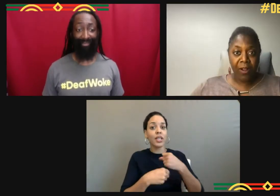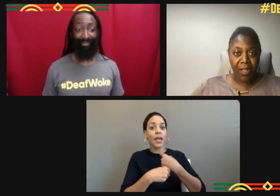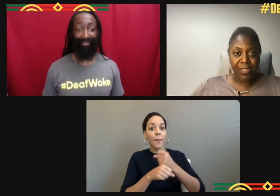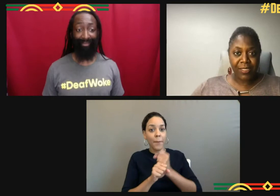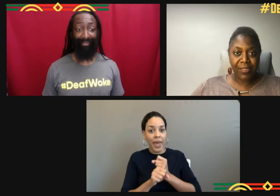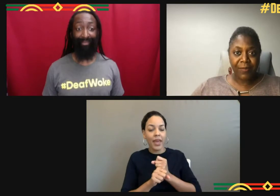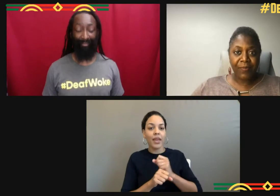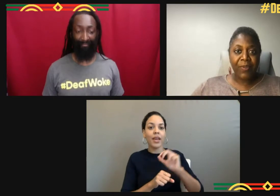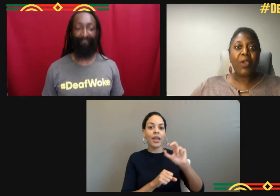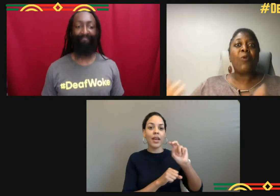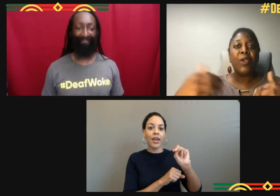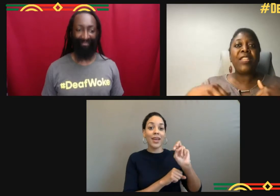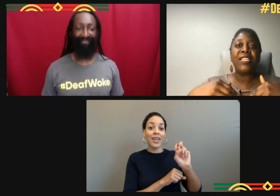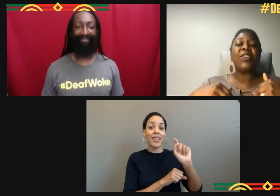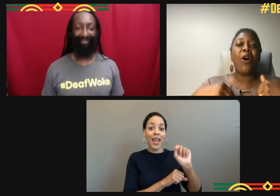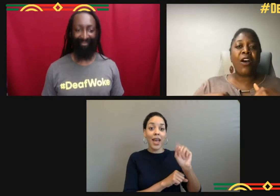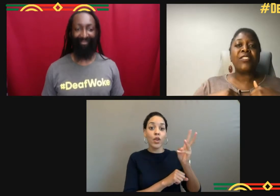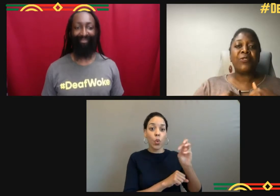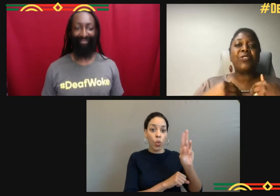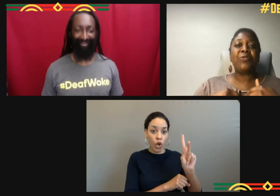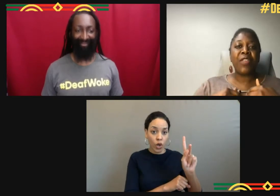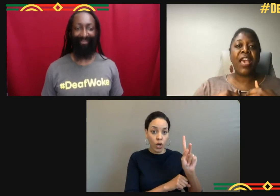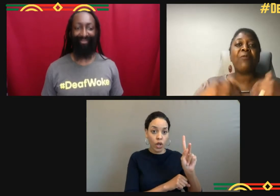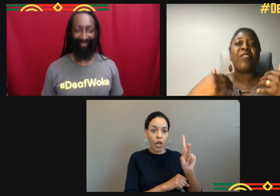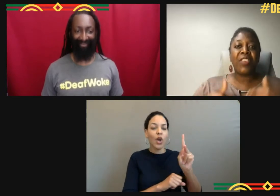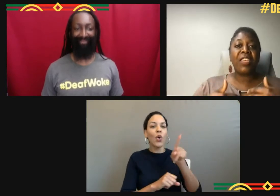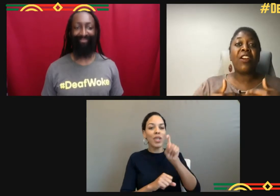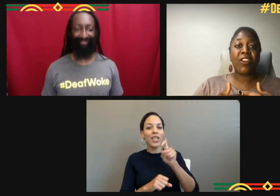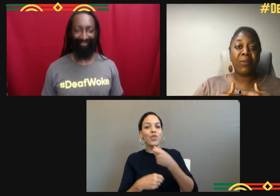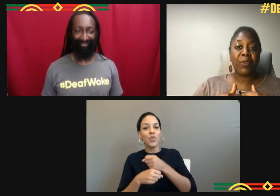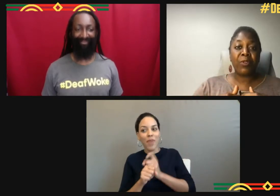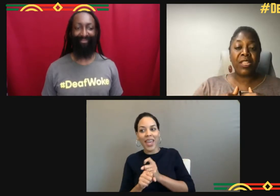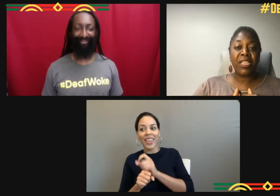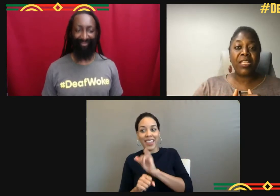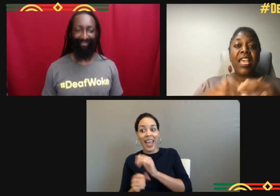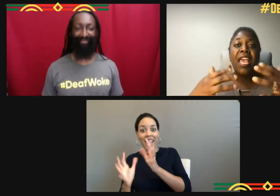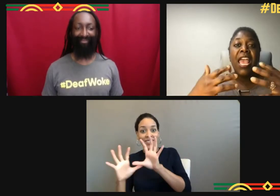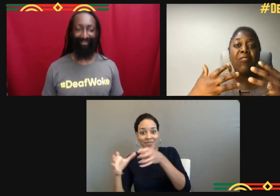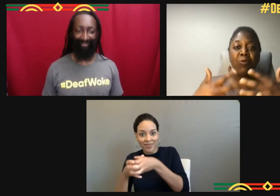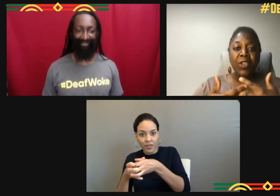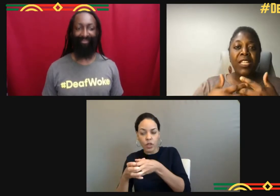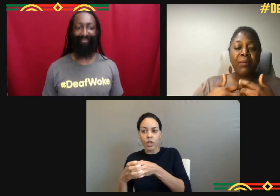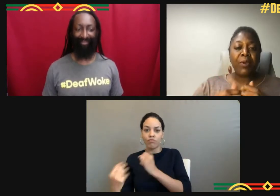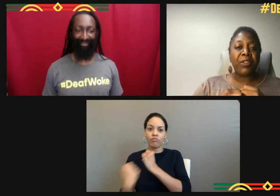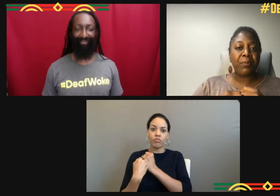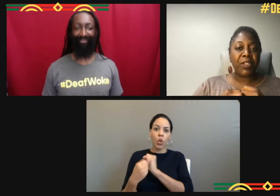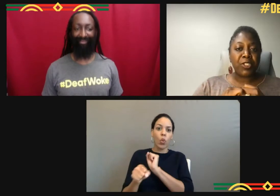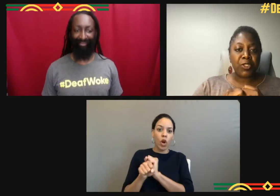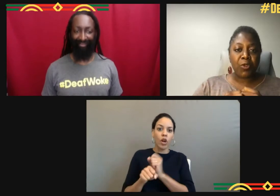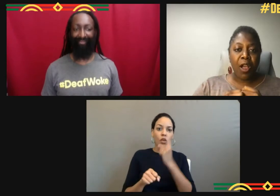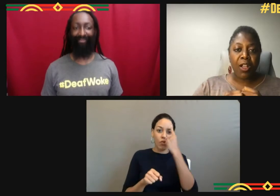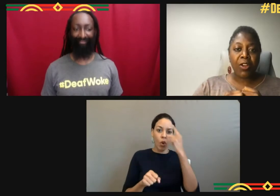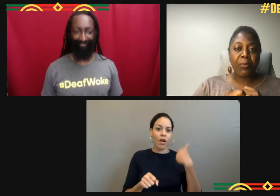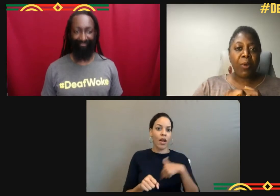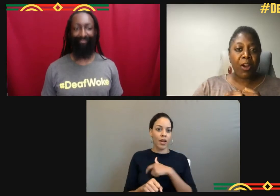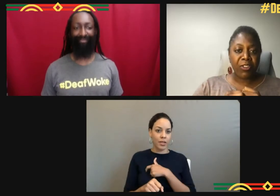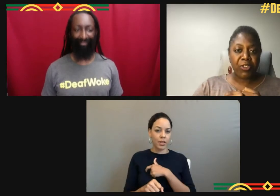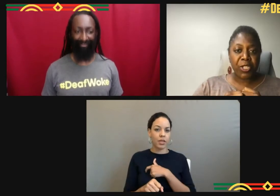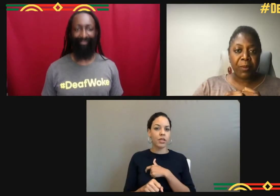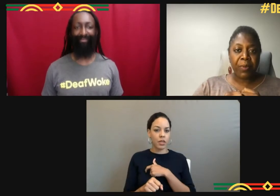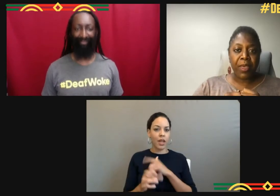work for us. We need to also do that within our community and really build a much